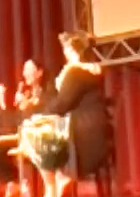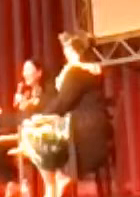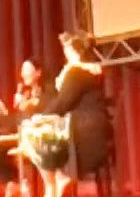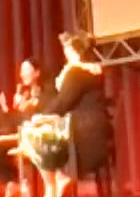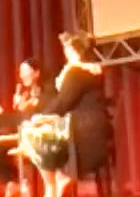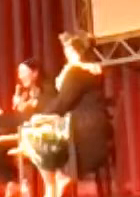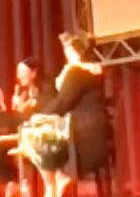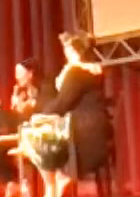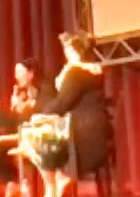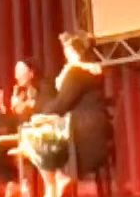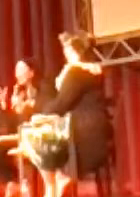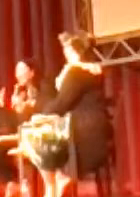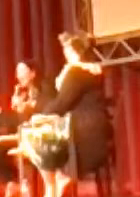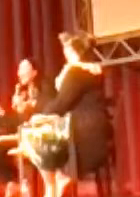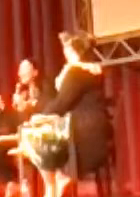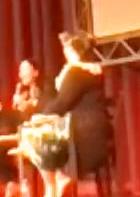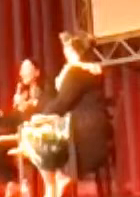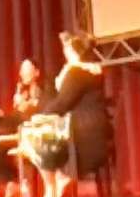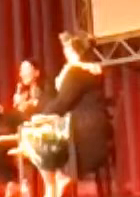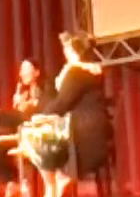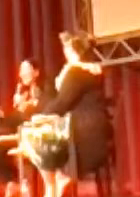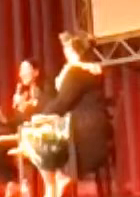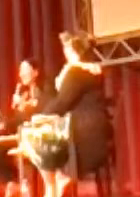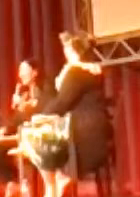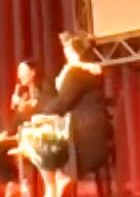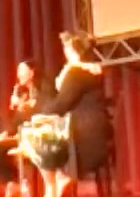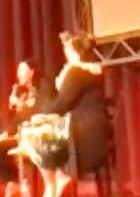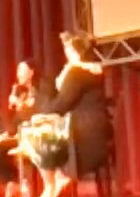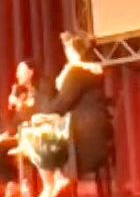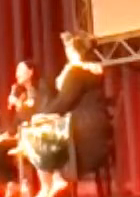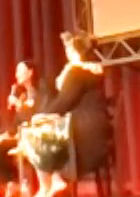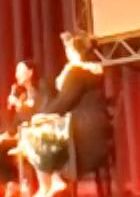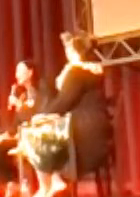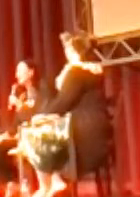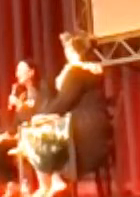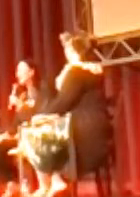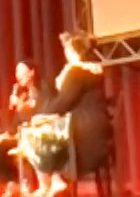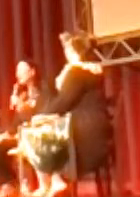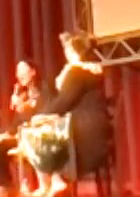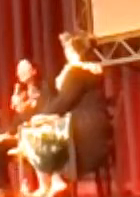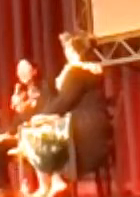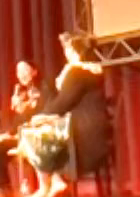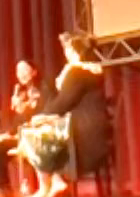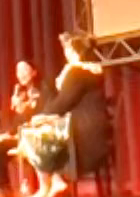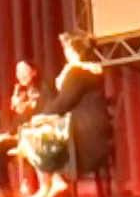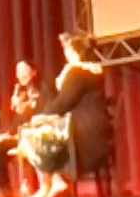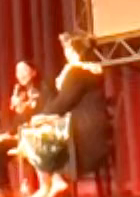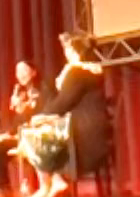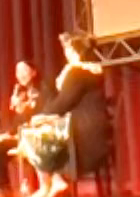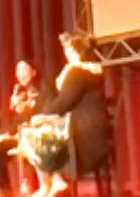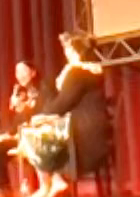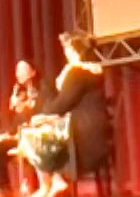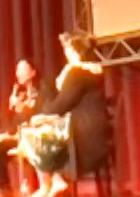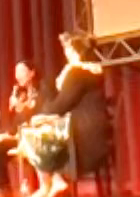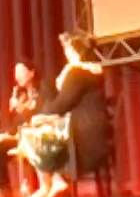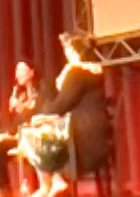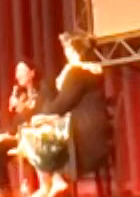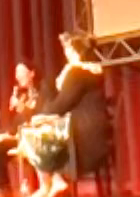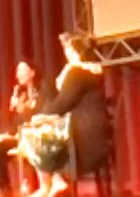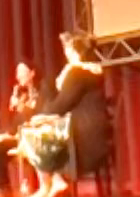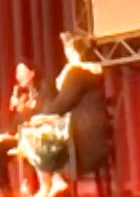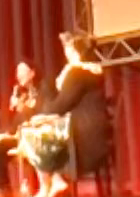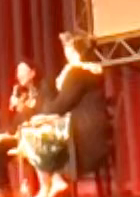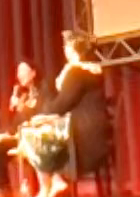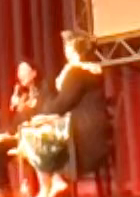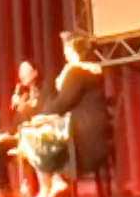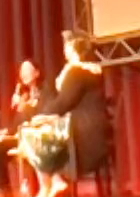know, as Alaska Native, throughout Alaska, and on Tinkin, on me. And we actually have an orchestrator who is also